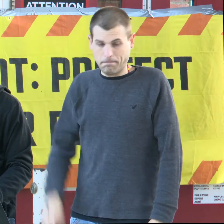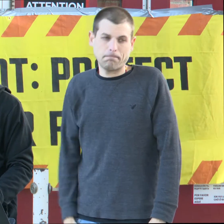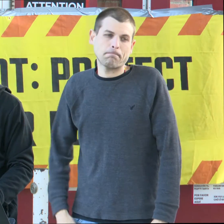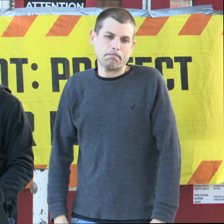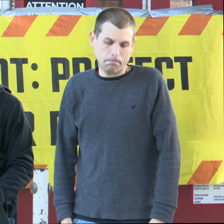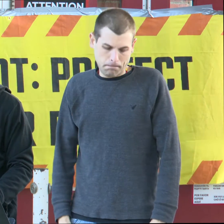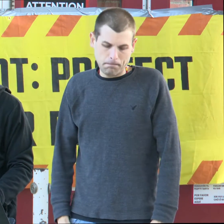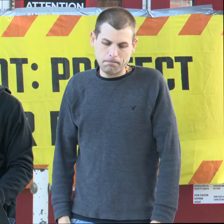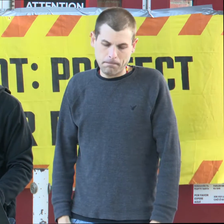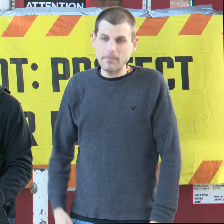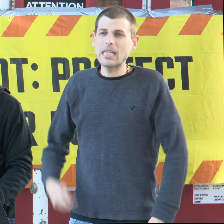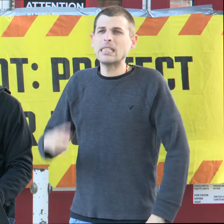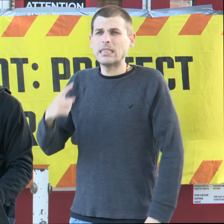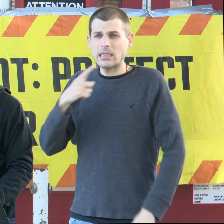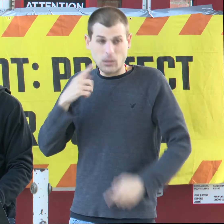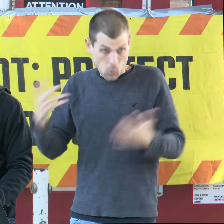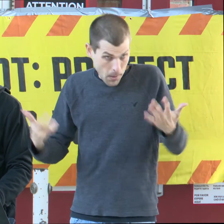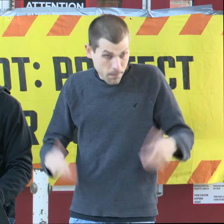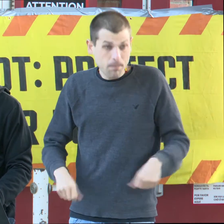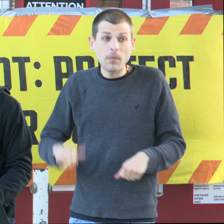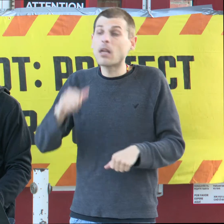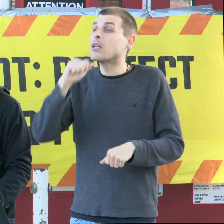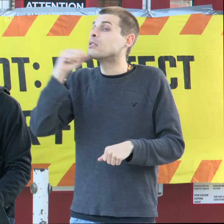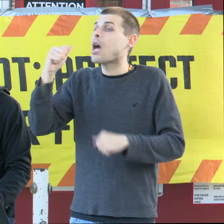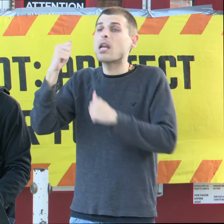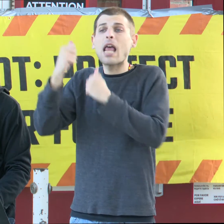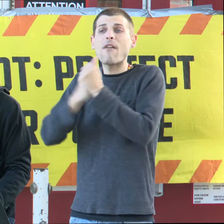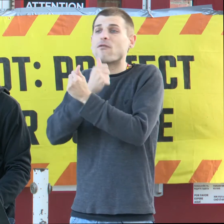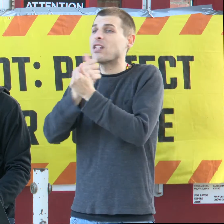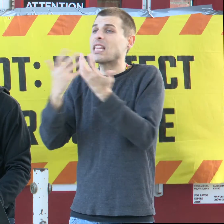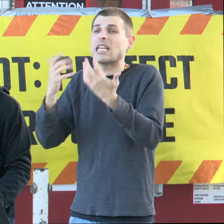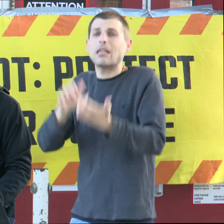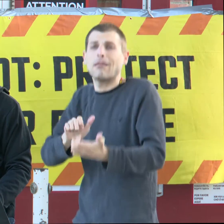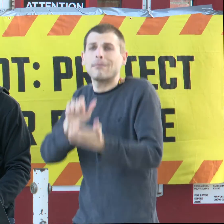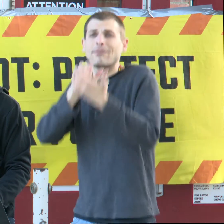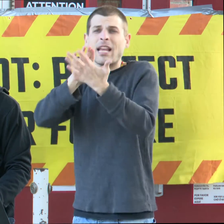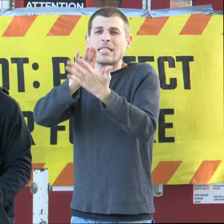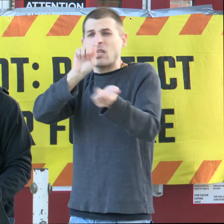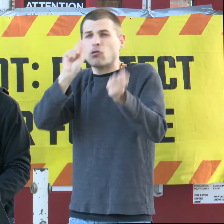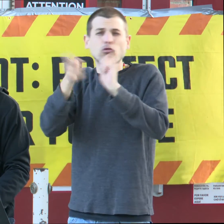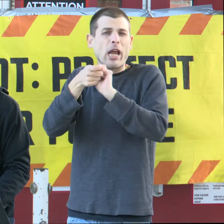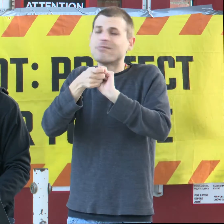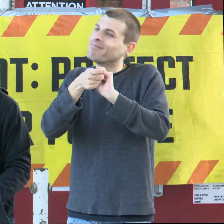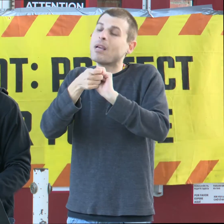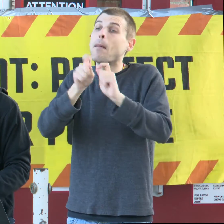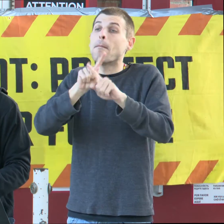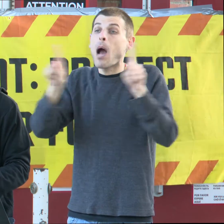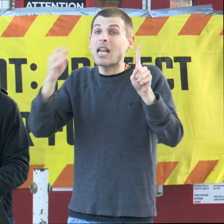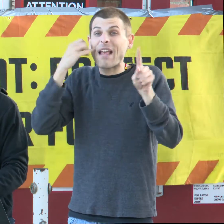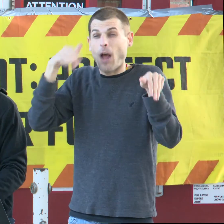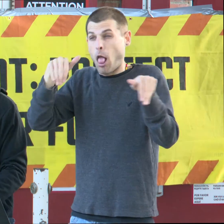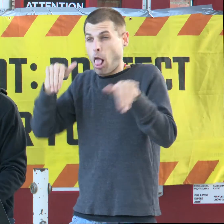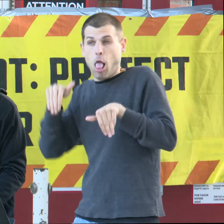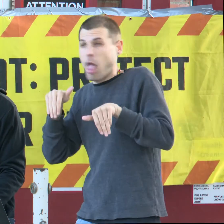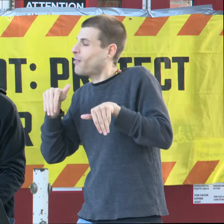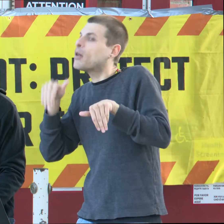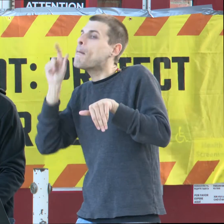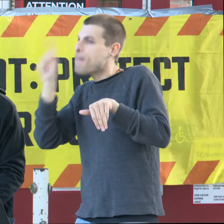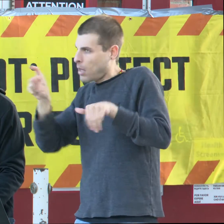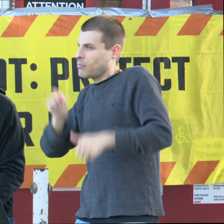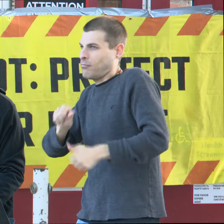He says, "Not everything that is faced can be changed, but nothing can be changed until it is